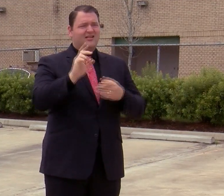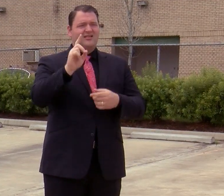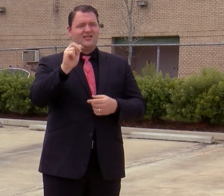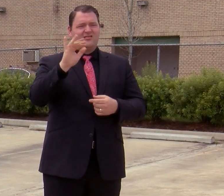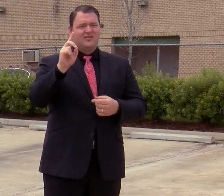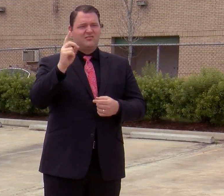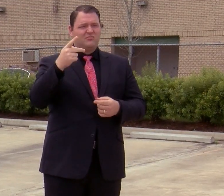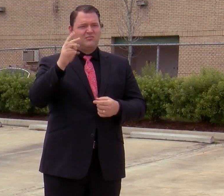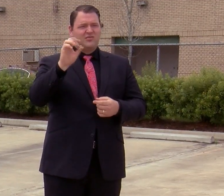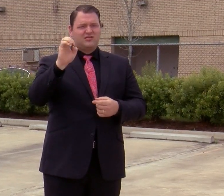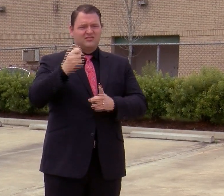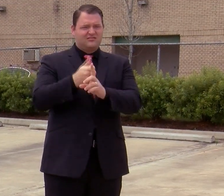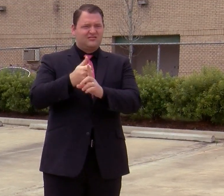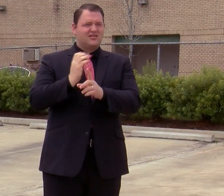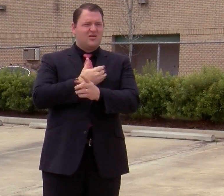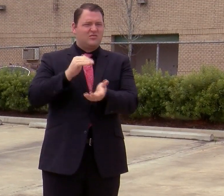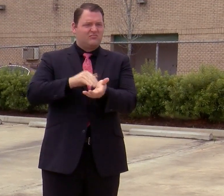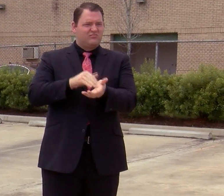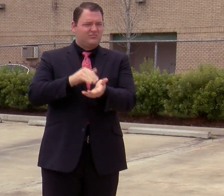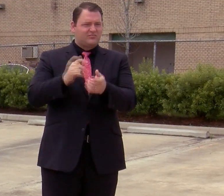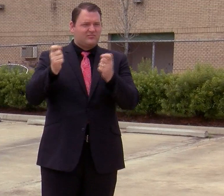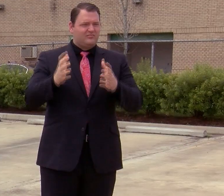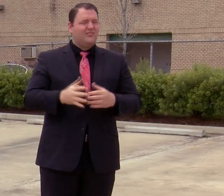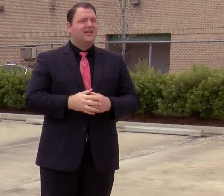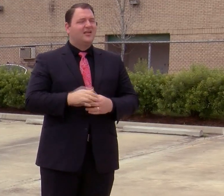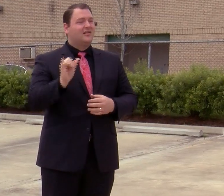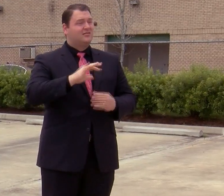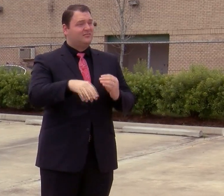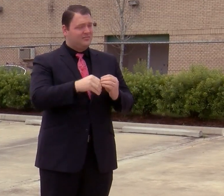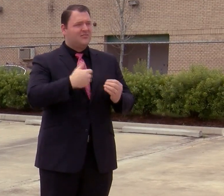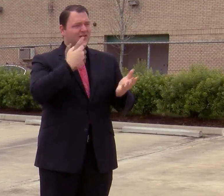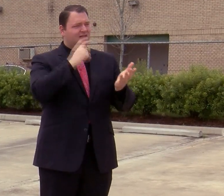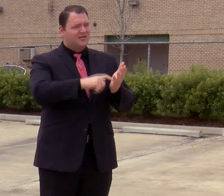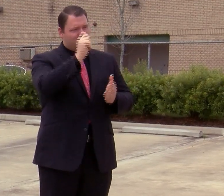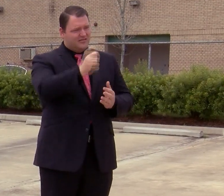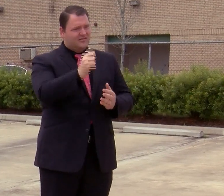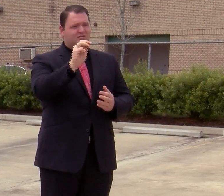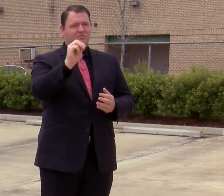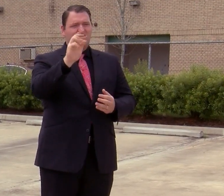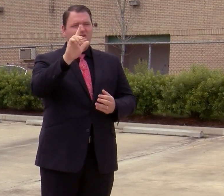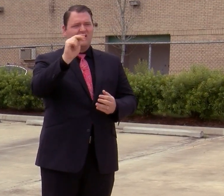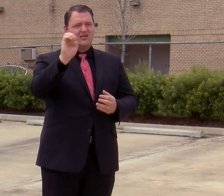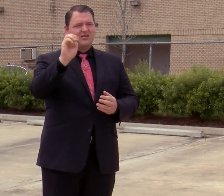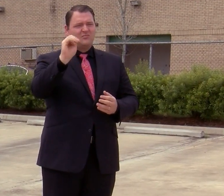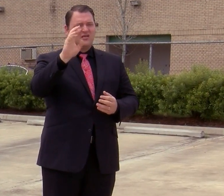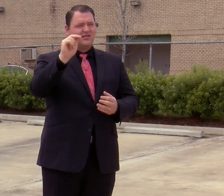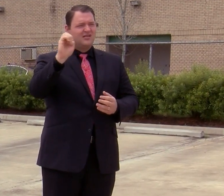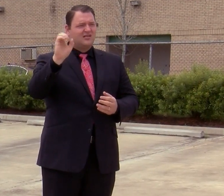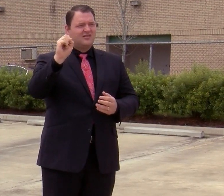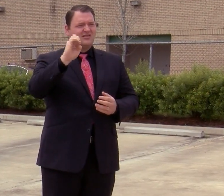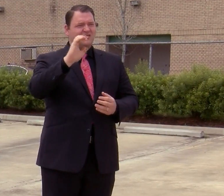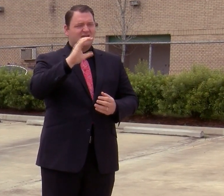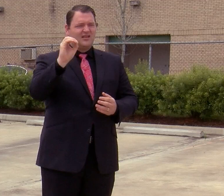Director. But in addition to that, I want to especially acknowledge Marlene McNeese and Deprecia Limbrick, who are